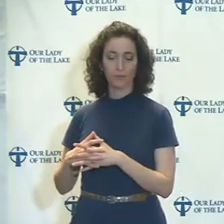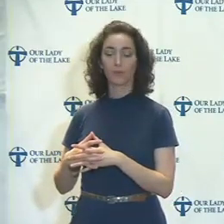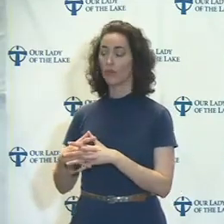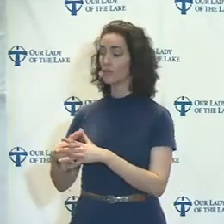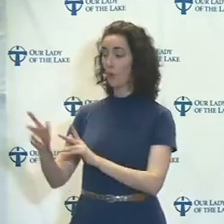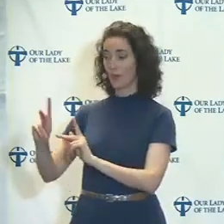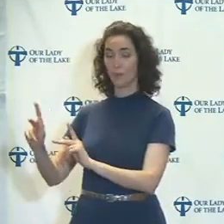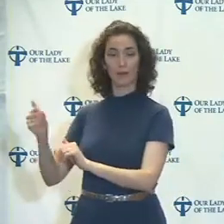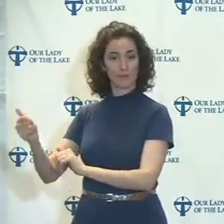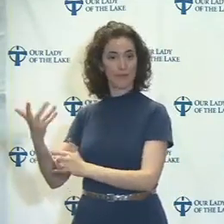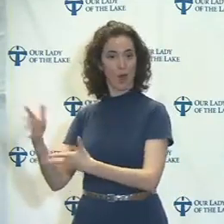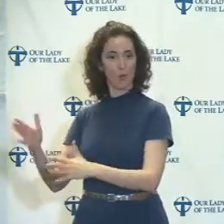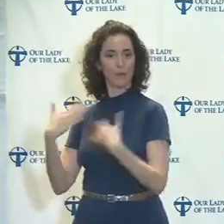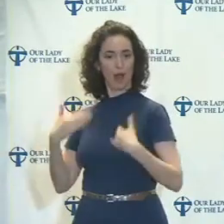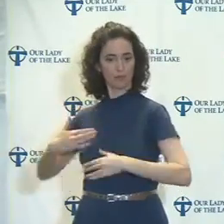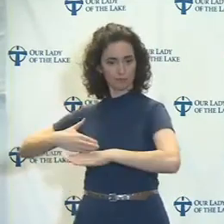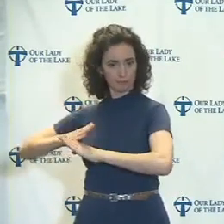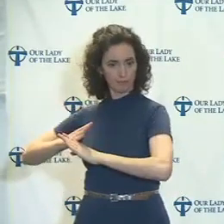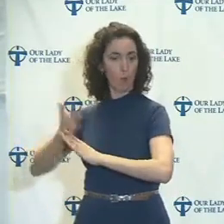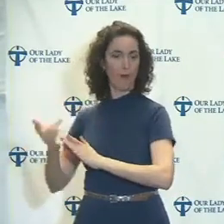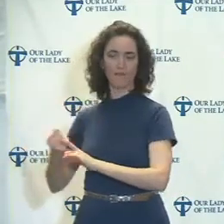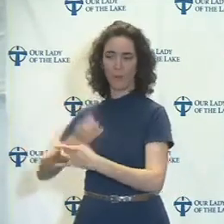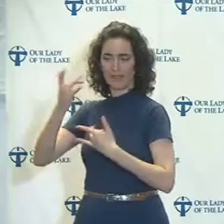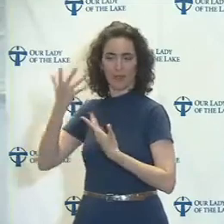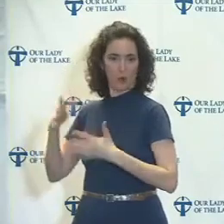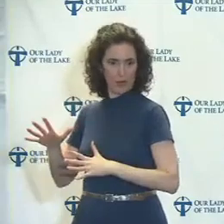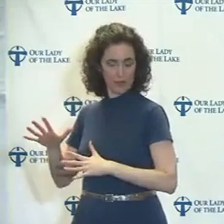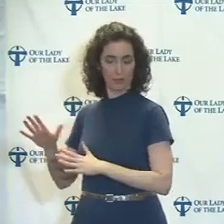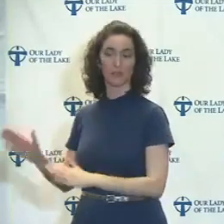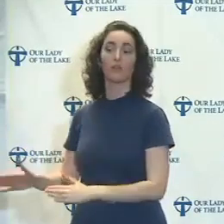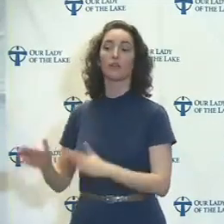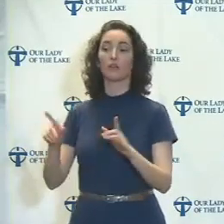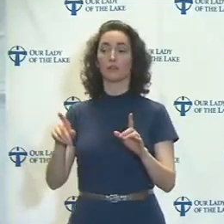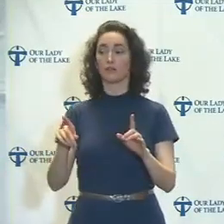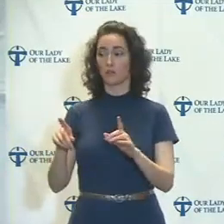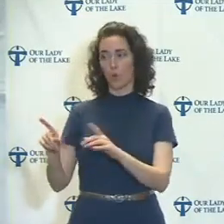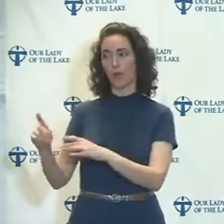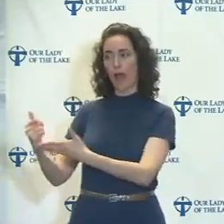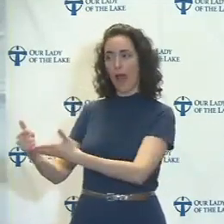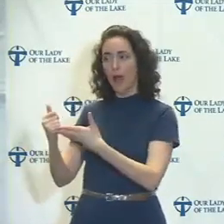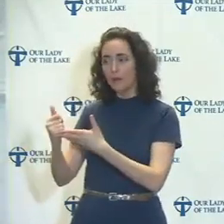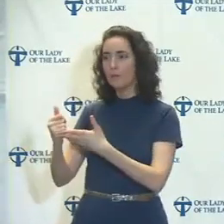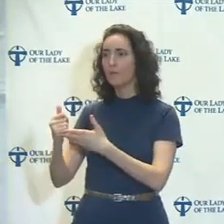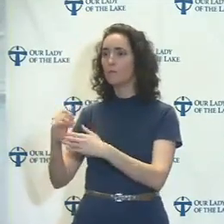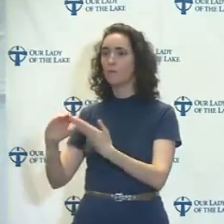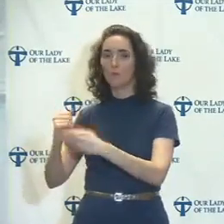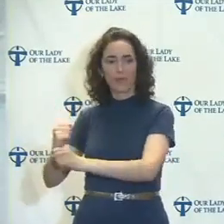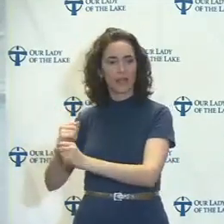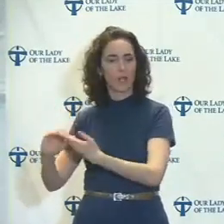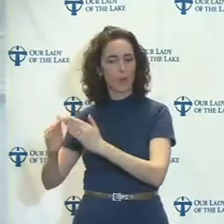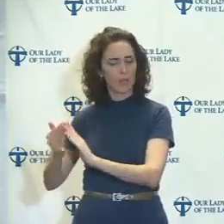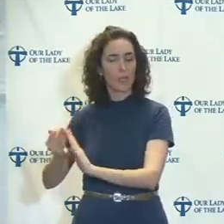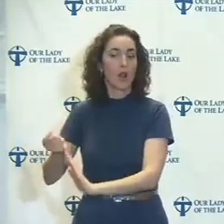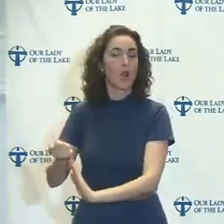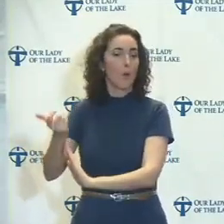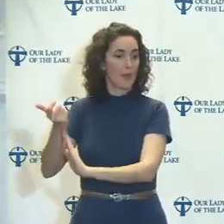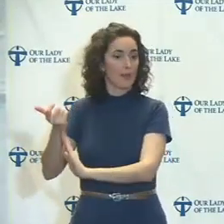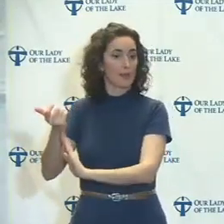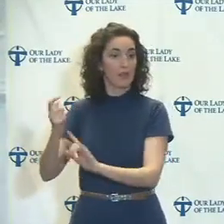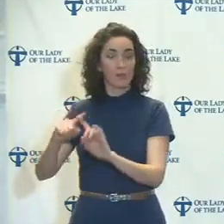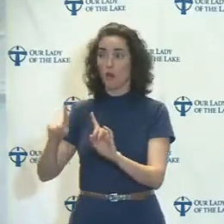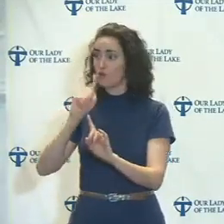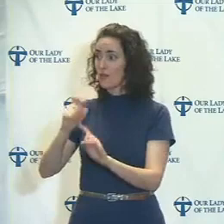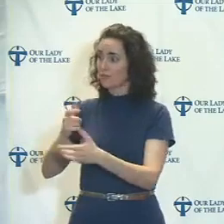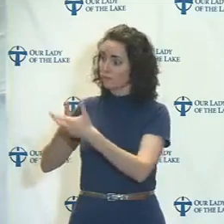level of protection in the community, but I would not take much solace in that. And to the real practical question about